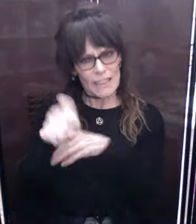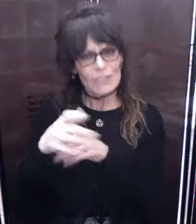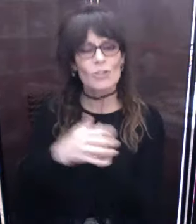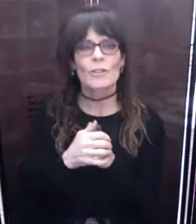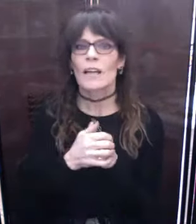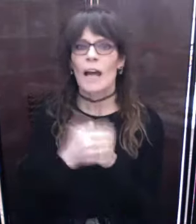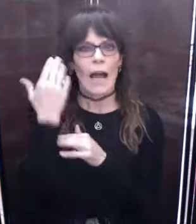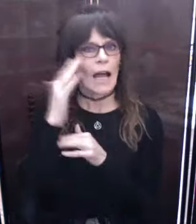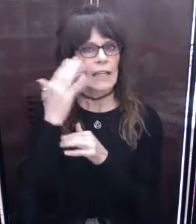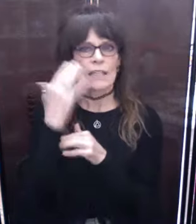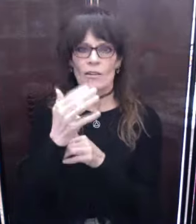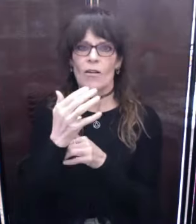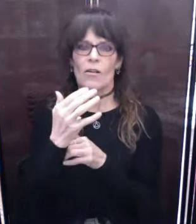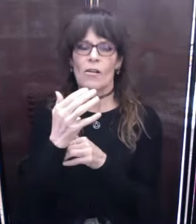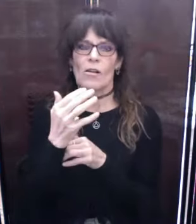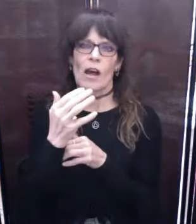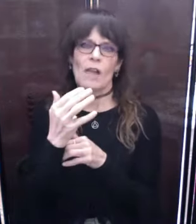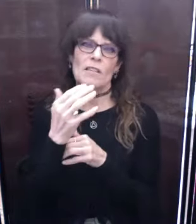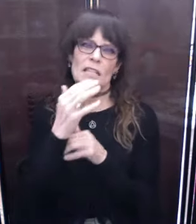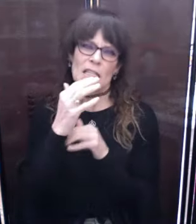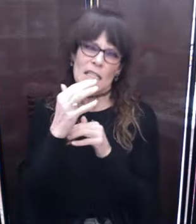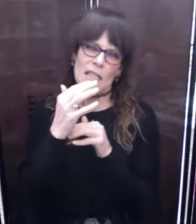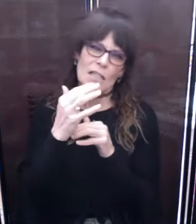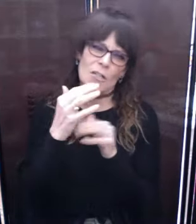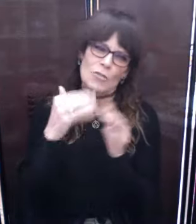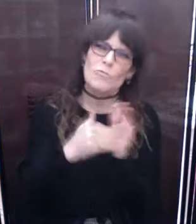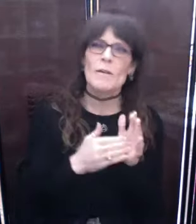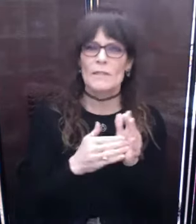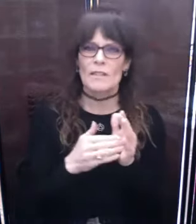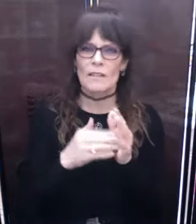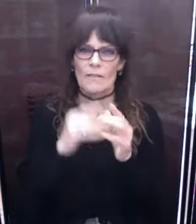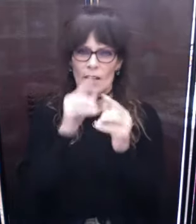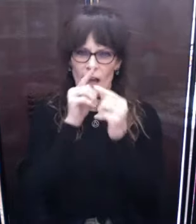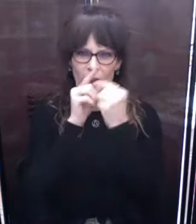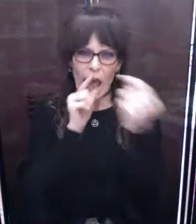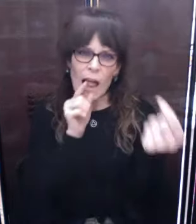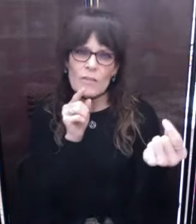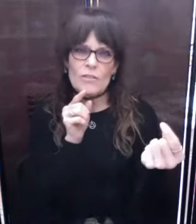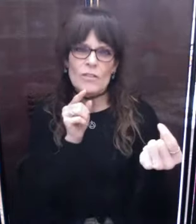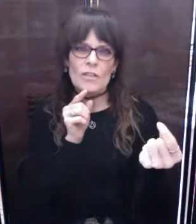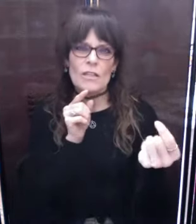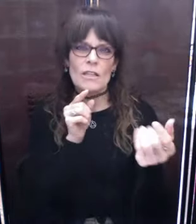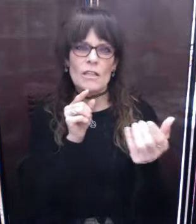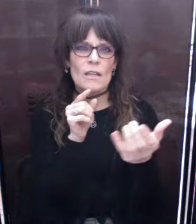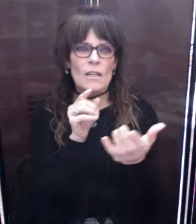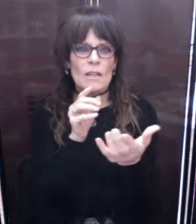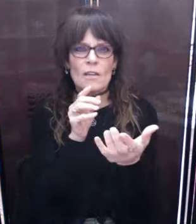grips of an allergy or uh, phenomenon of craving. I didn't have any of that